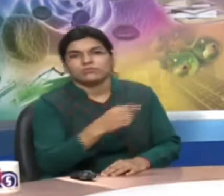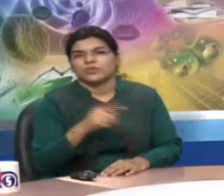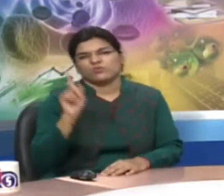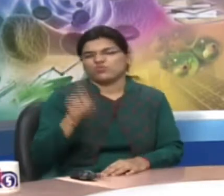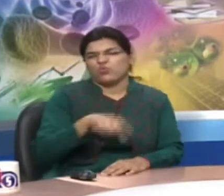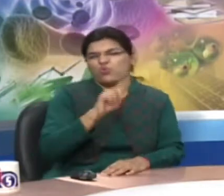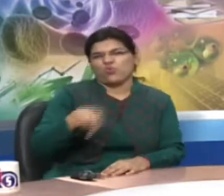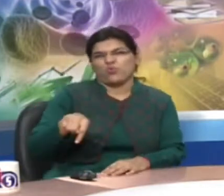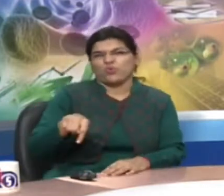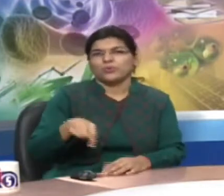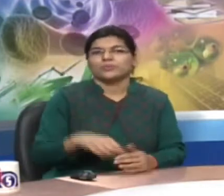The opposite is improper.